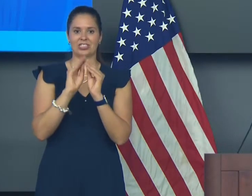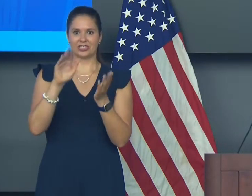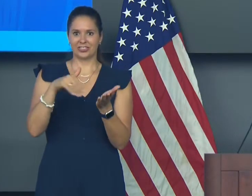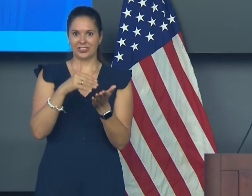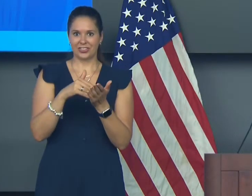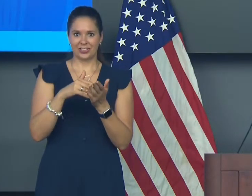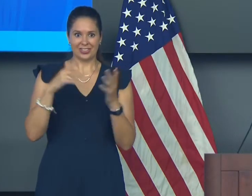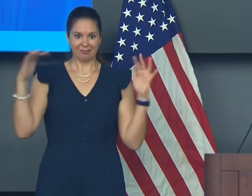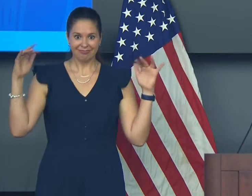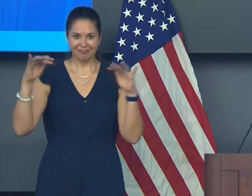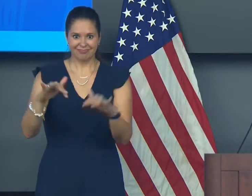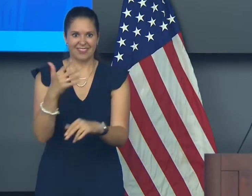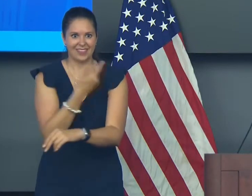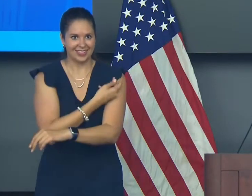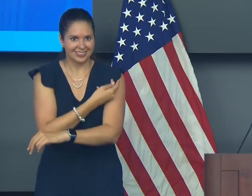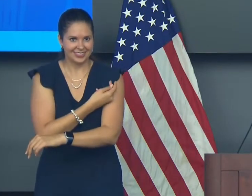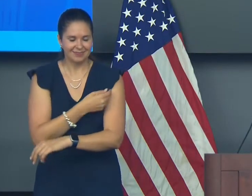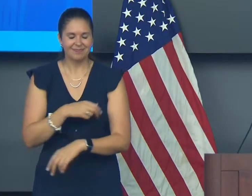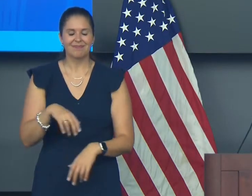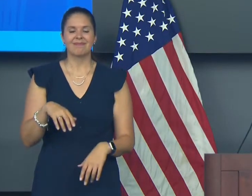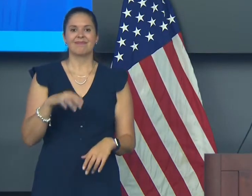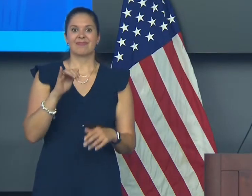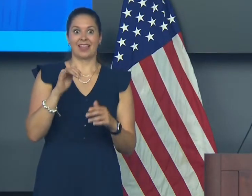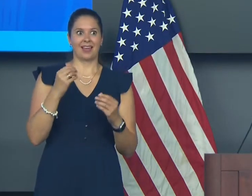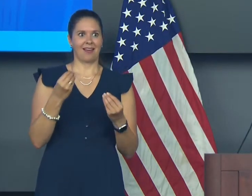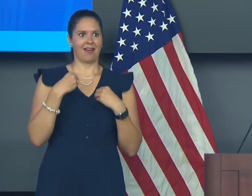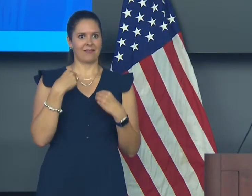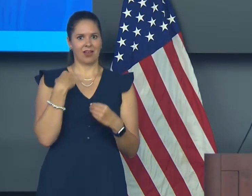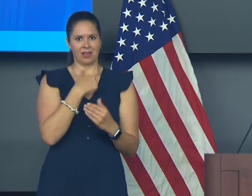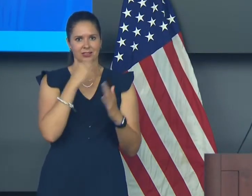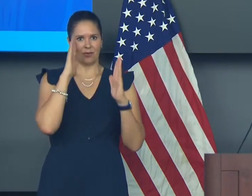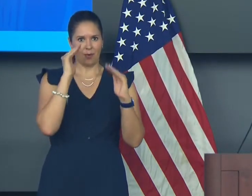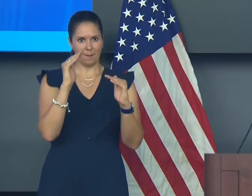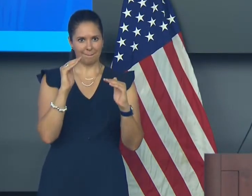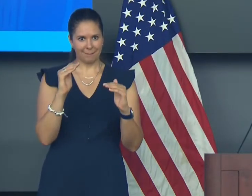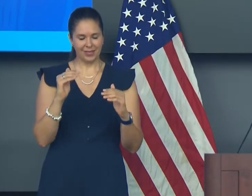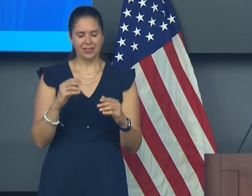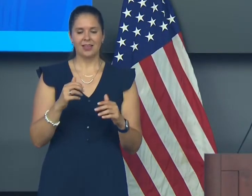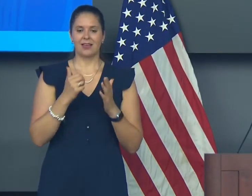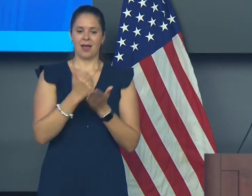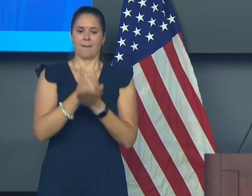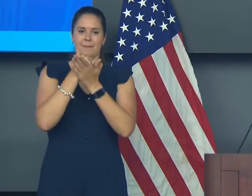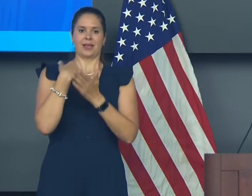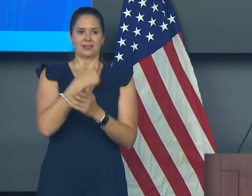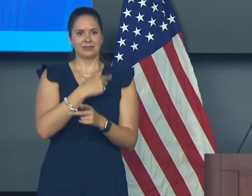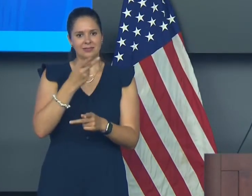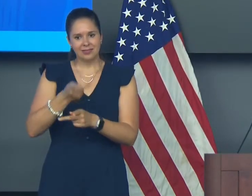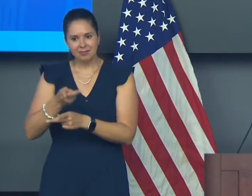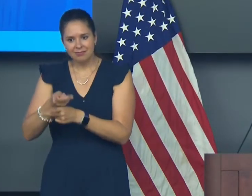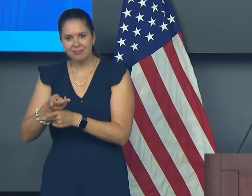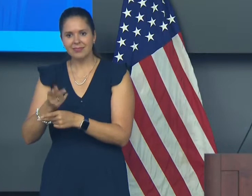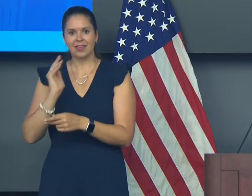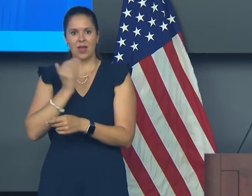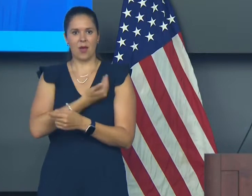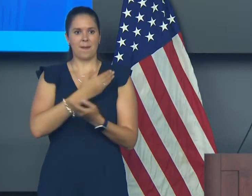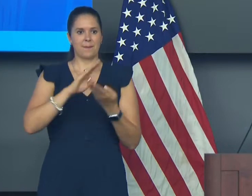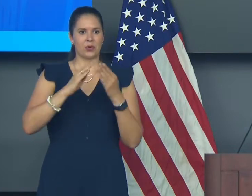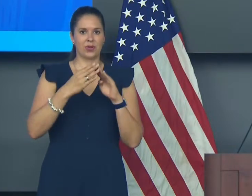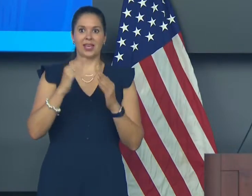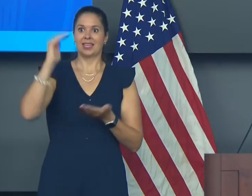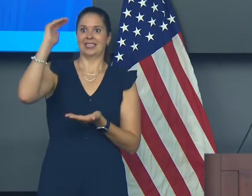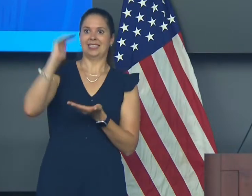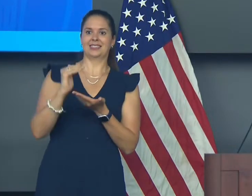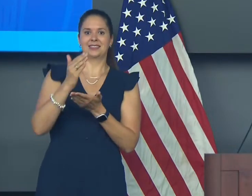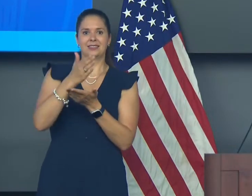gave us some hope and helped to motivate us to continue to provide care for our community and hopefully to ease up